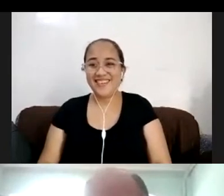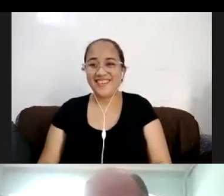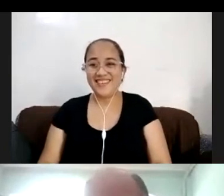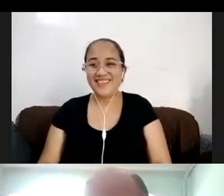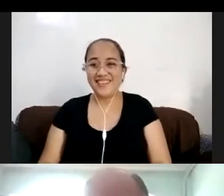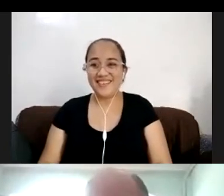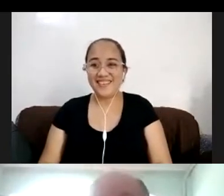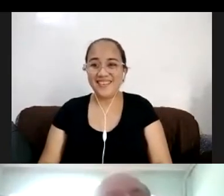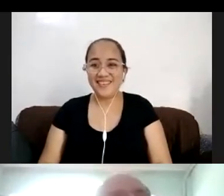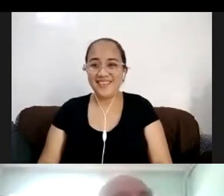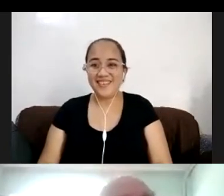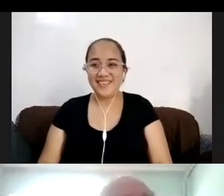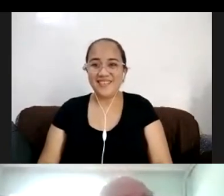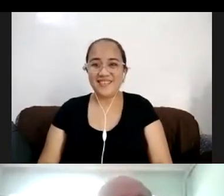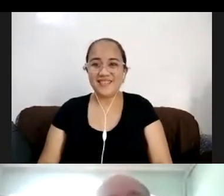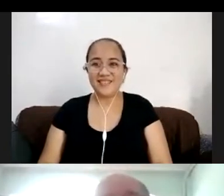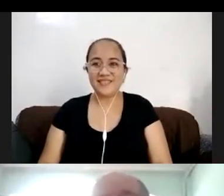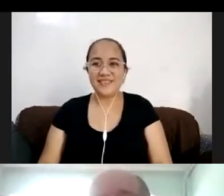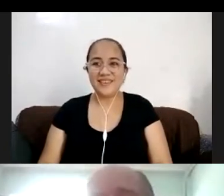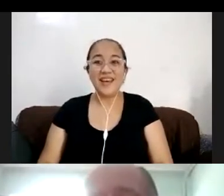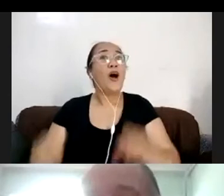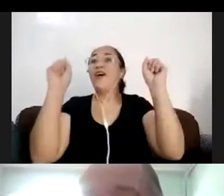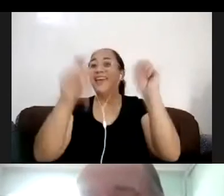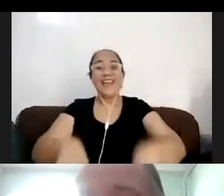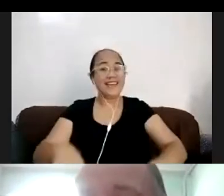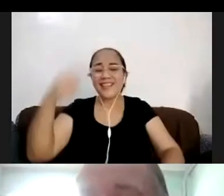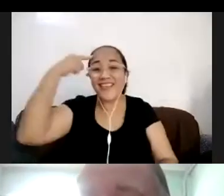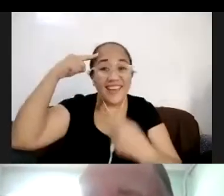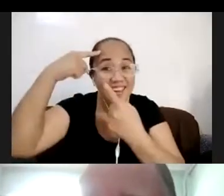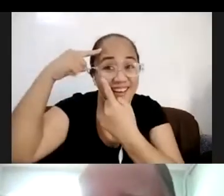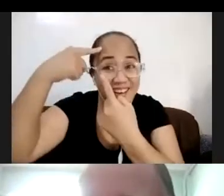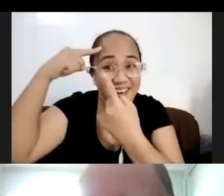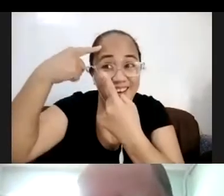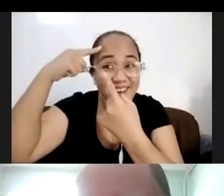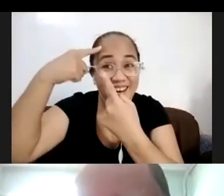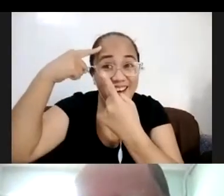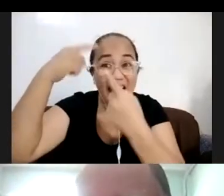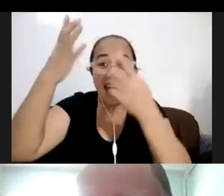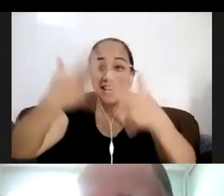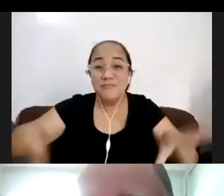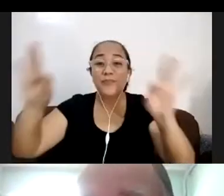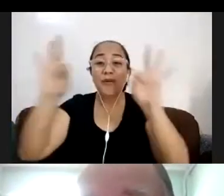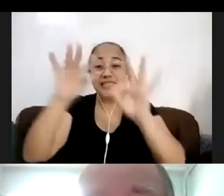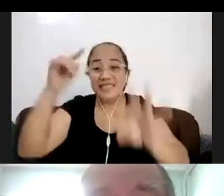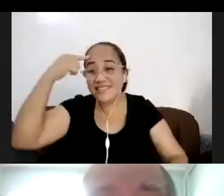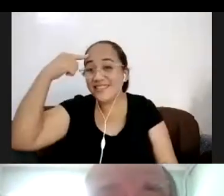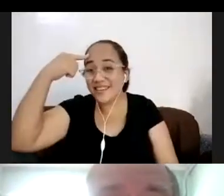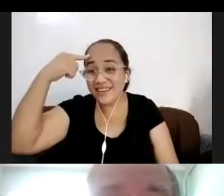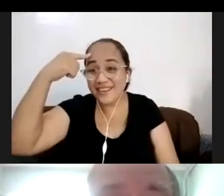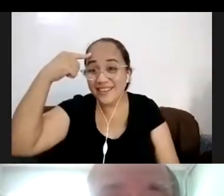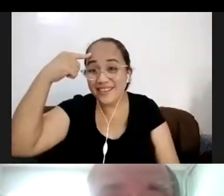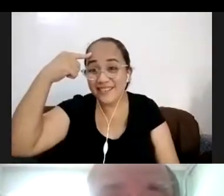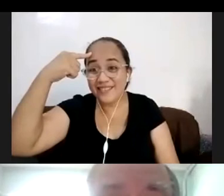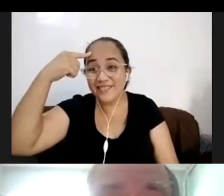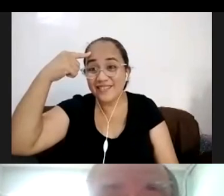Ah, okay. Sorry. Okay, think, yes. Important, I thought it was a think. noun. Yes.